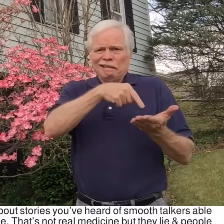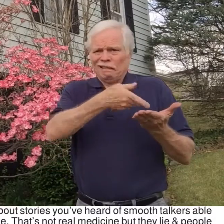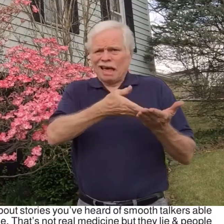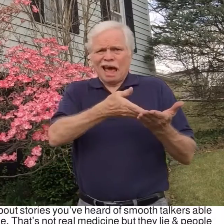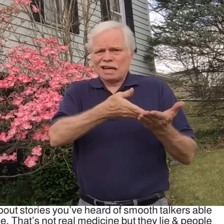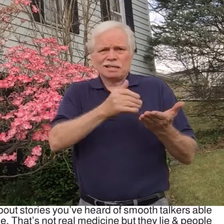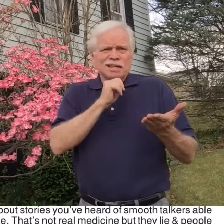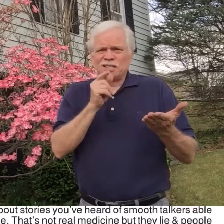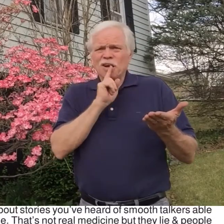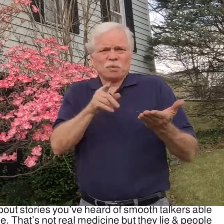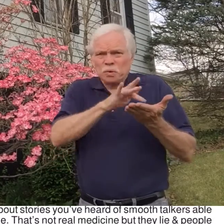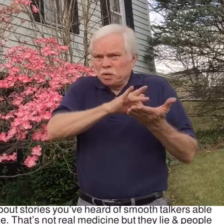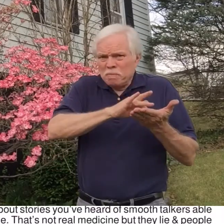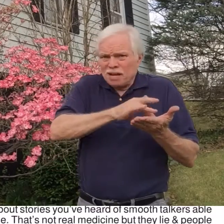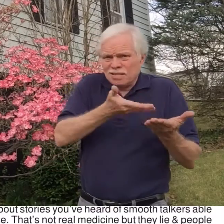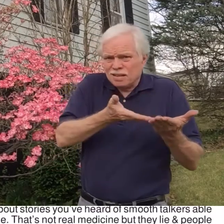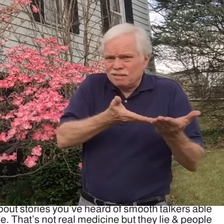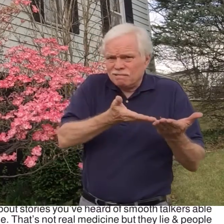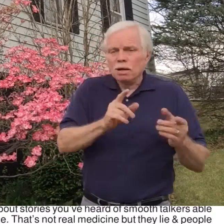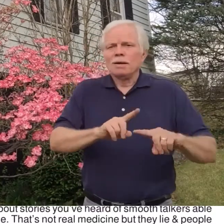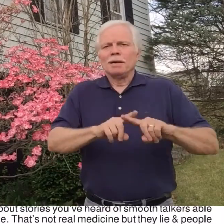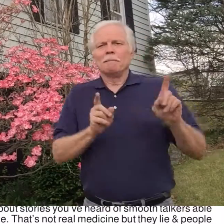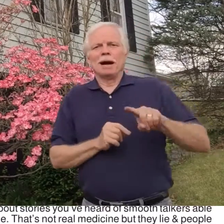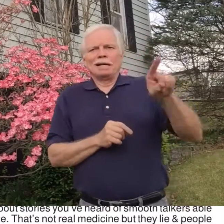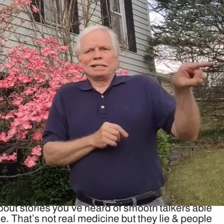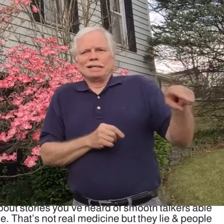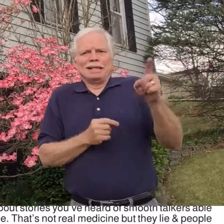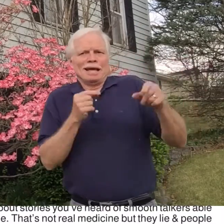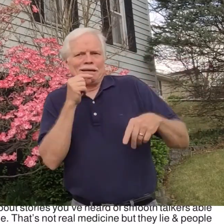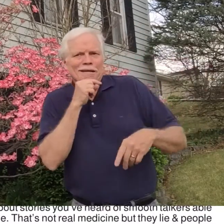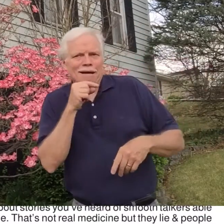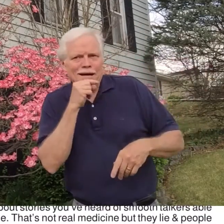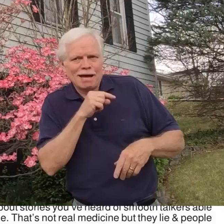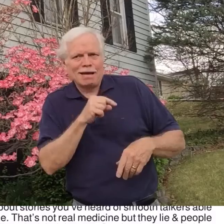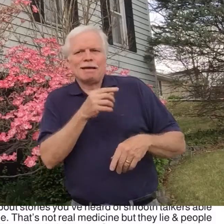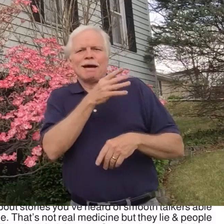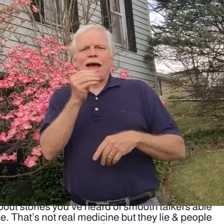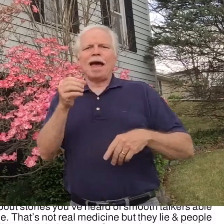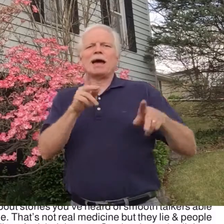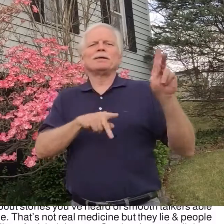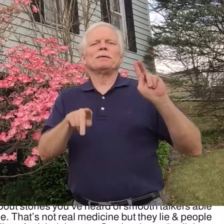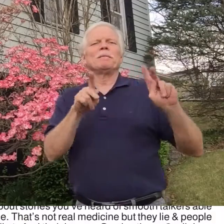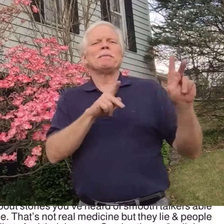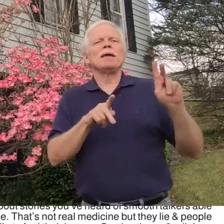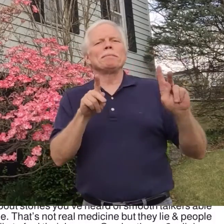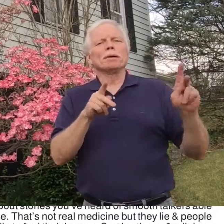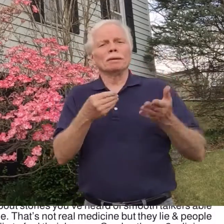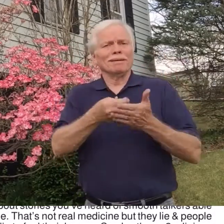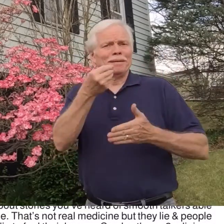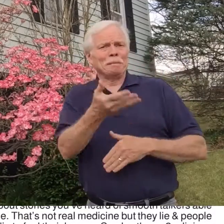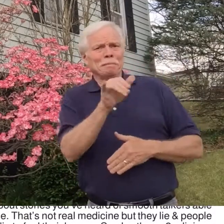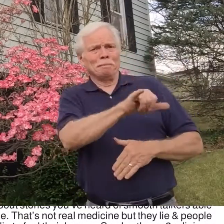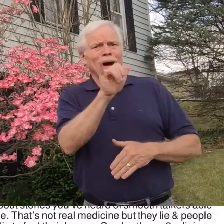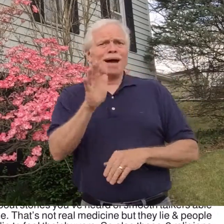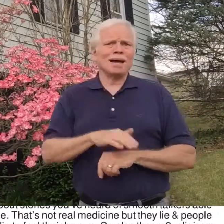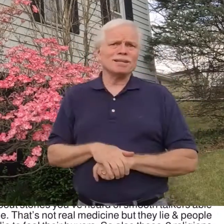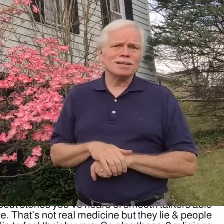That is not real medicine, but they lie and people buy it.